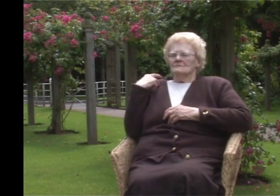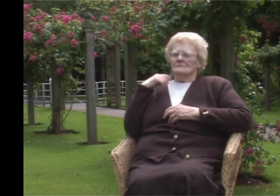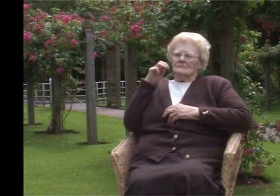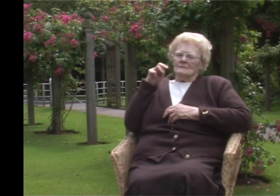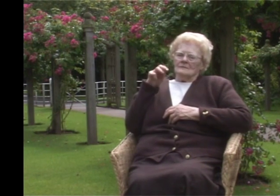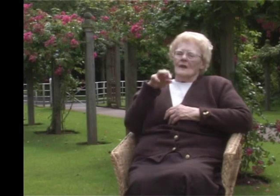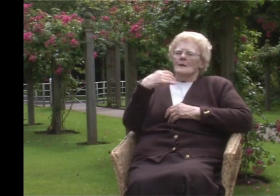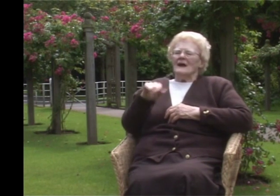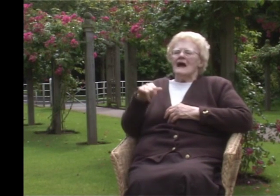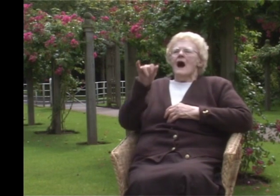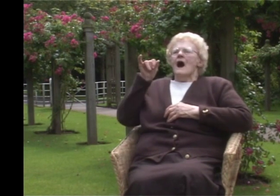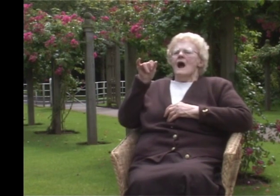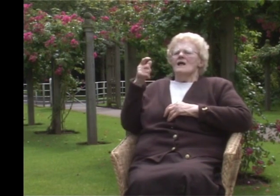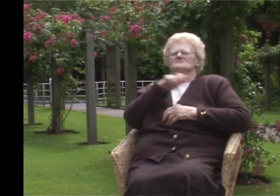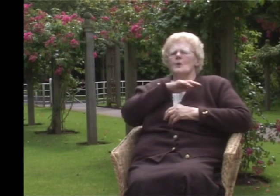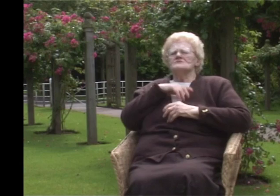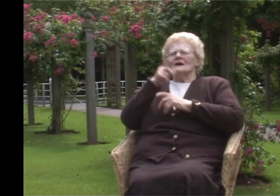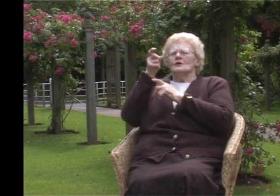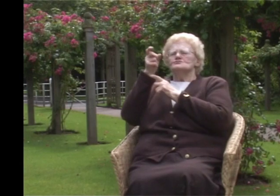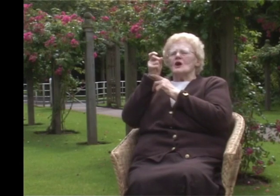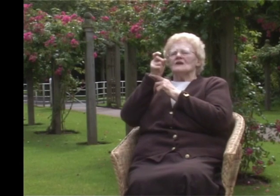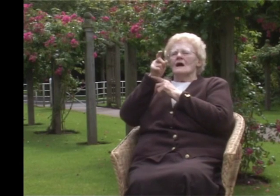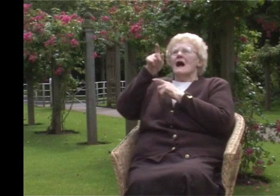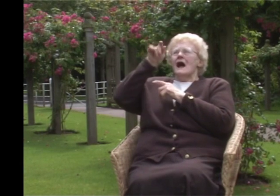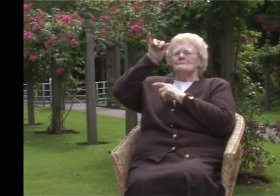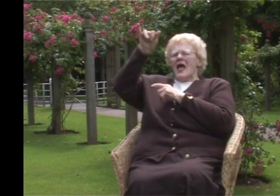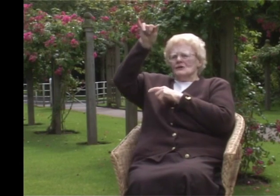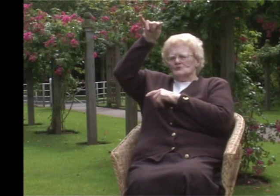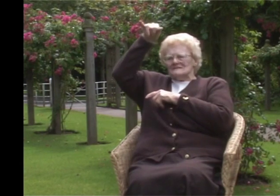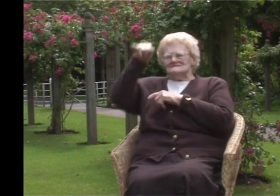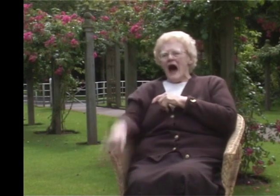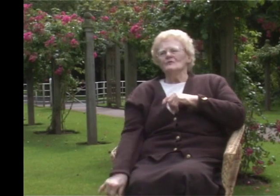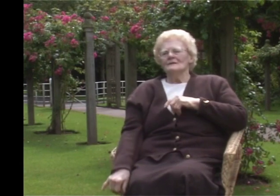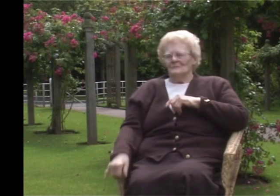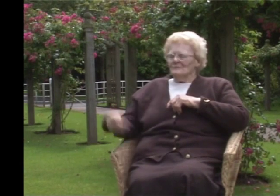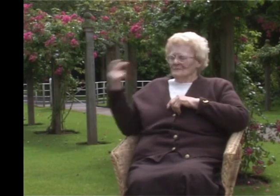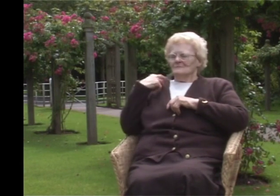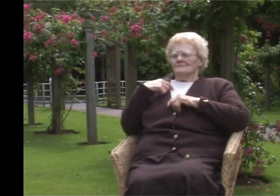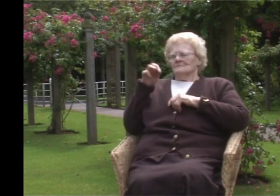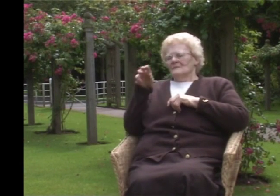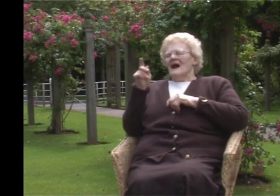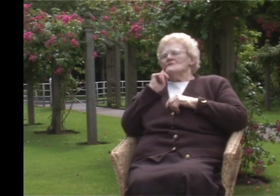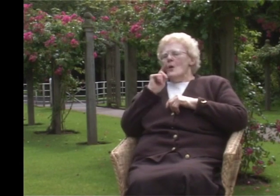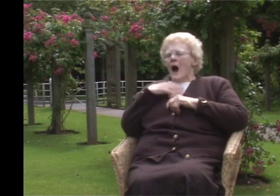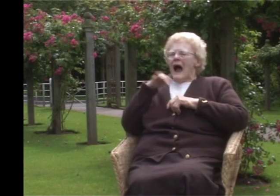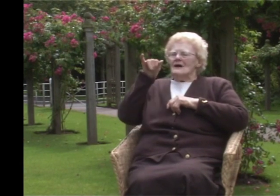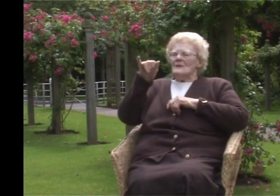My sister and I went to have a look and saw a plane shot down by a soldier. The plane crashed into the field, and so we went to have a